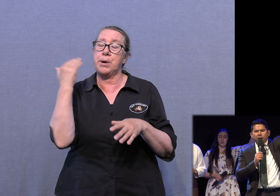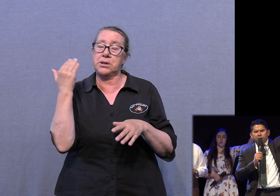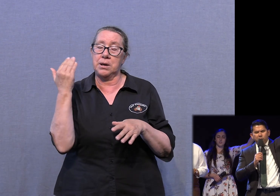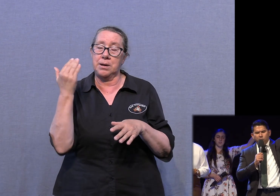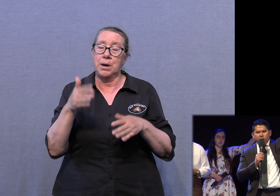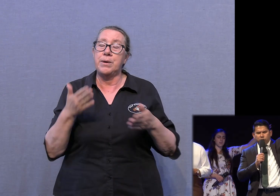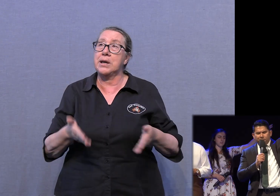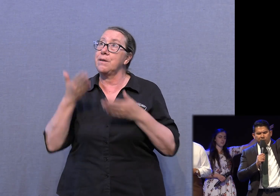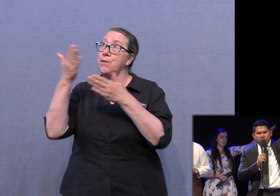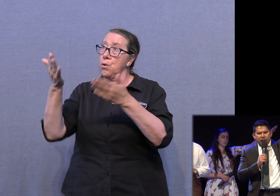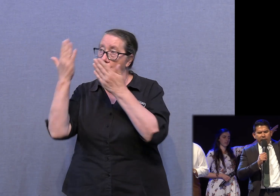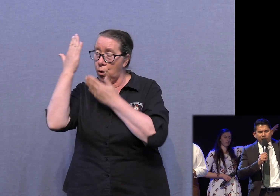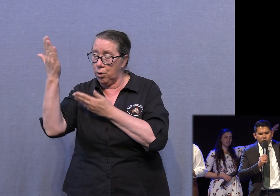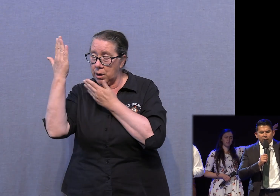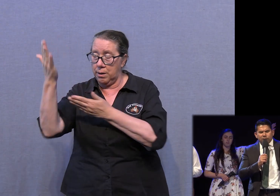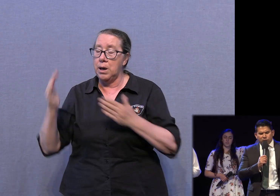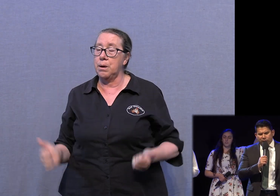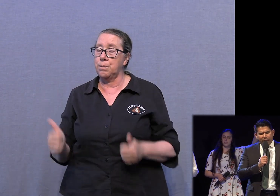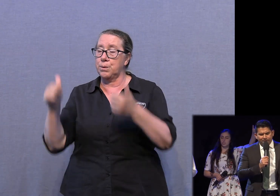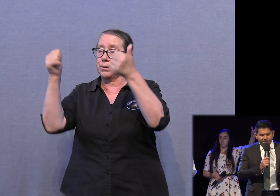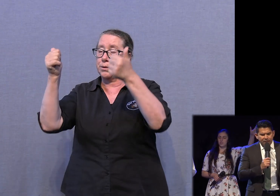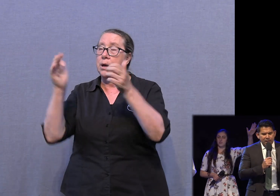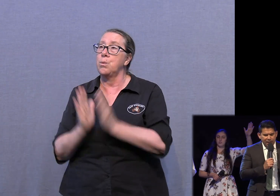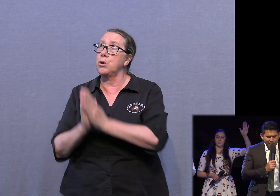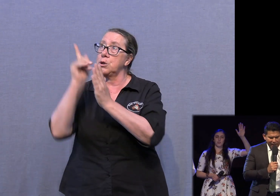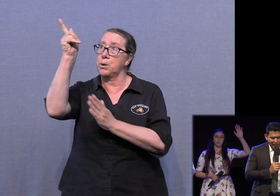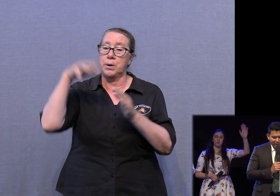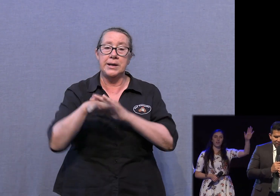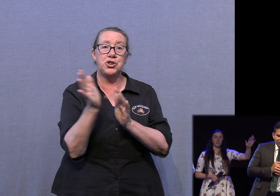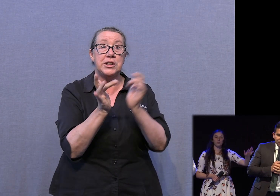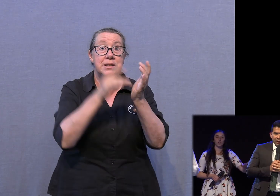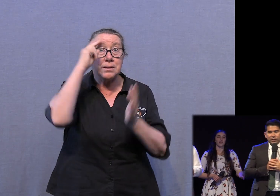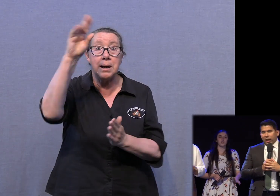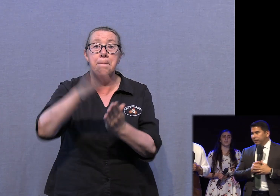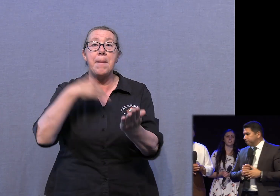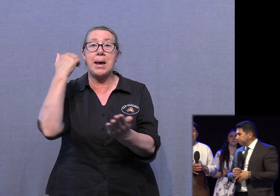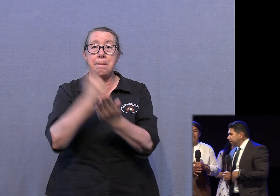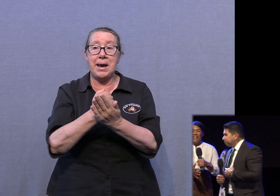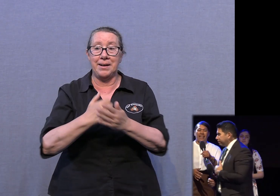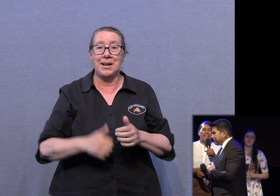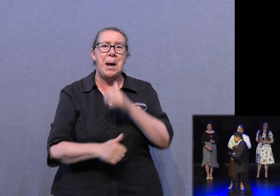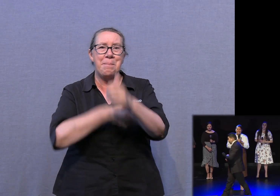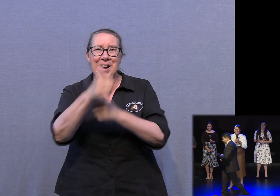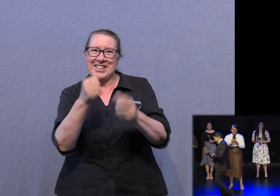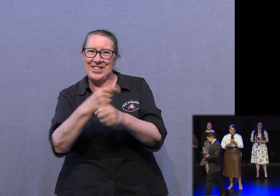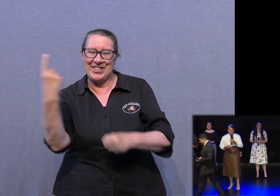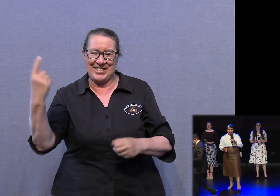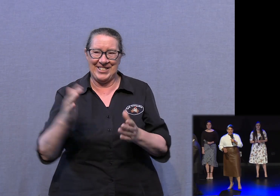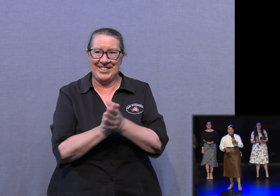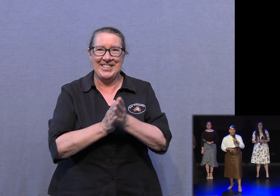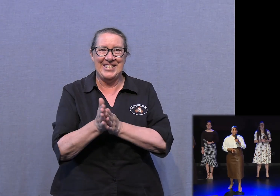We honor you and worship you in Jesus' name. Amen. Praise God.